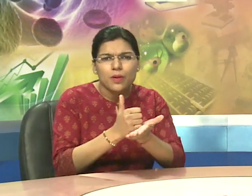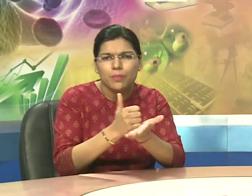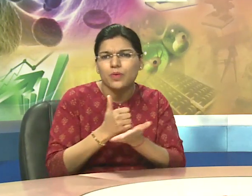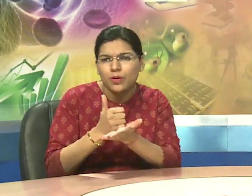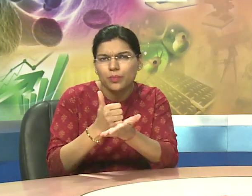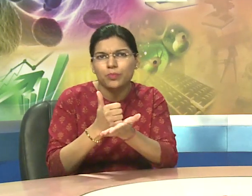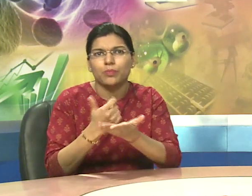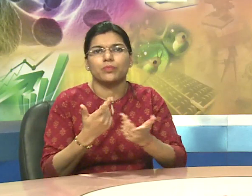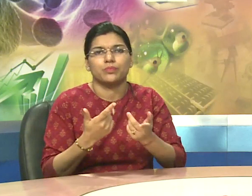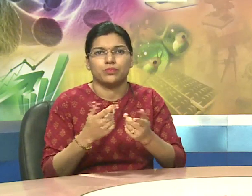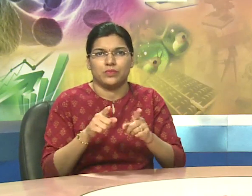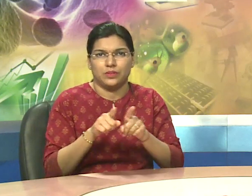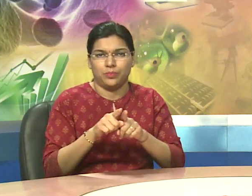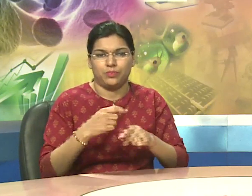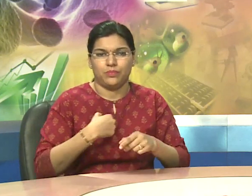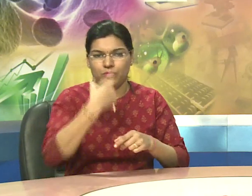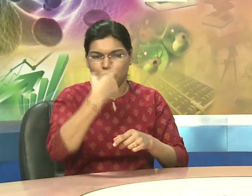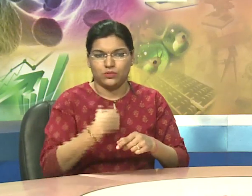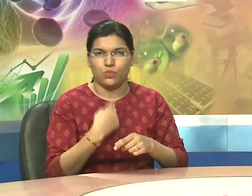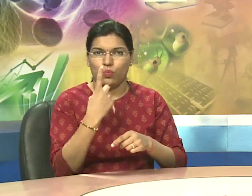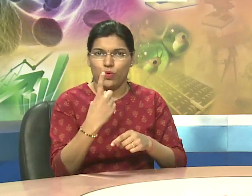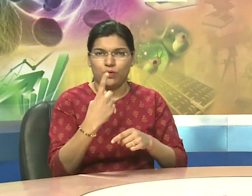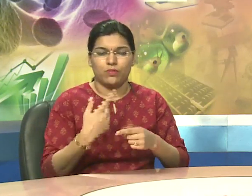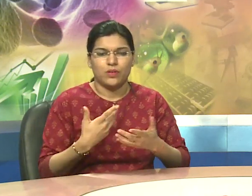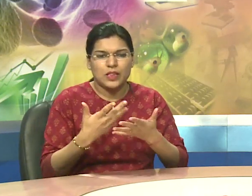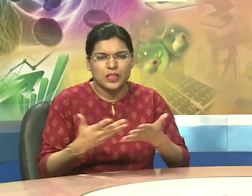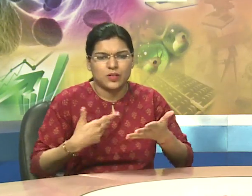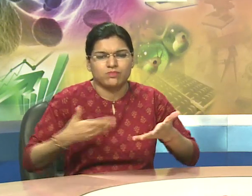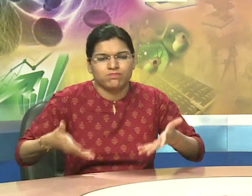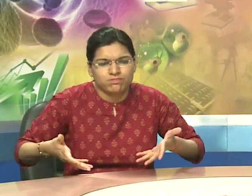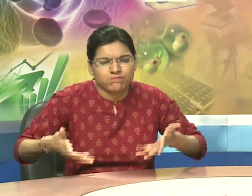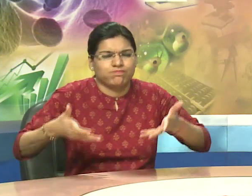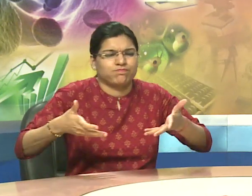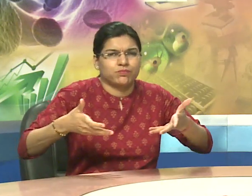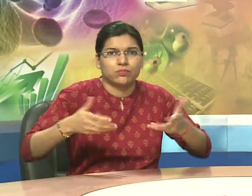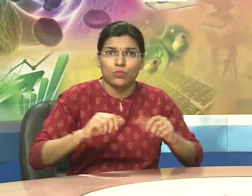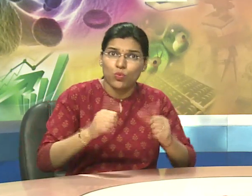Third word is auxiliary. It means help.